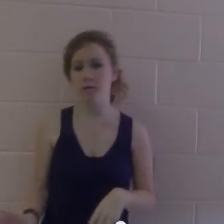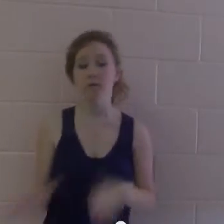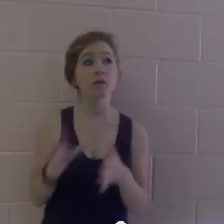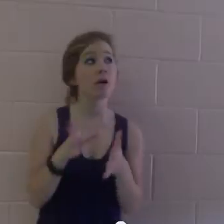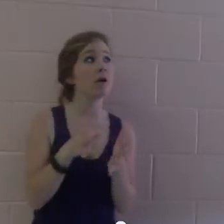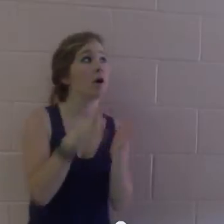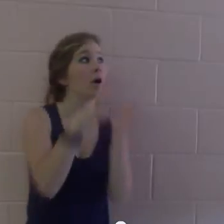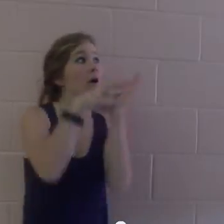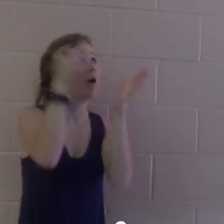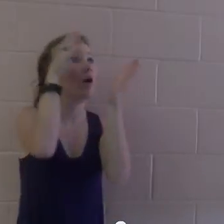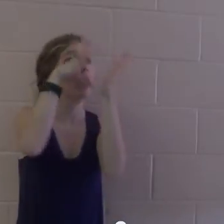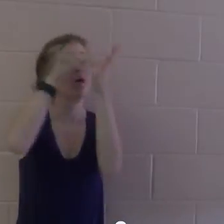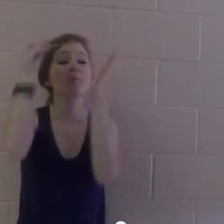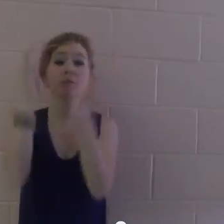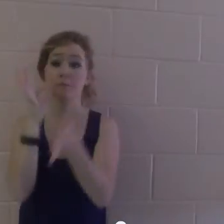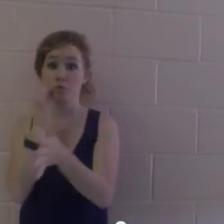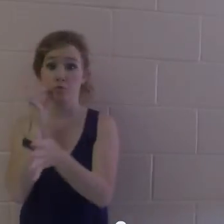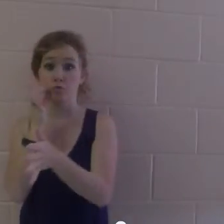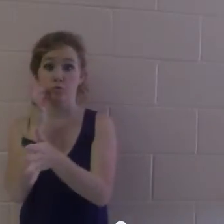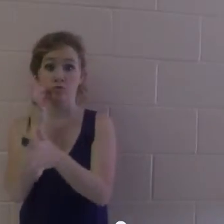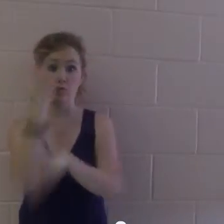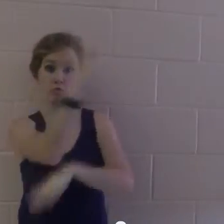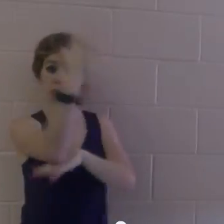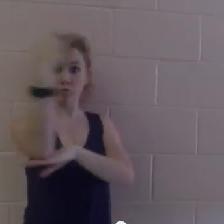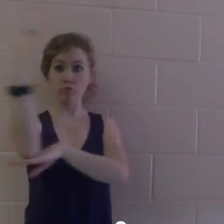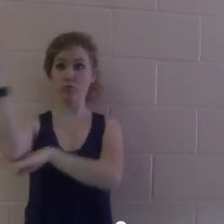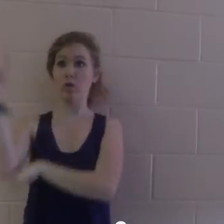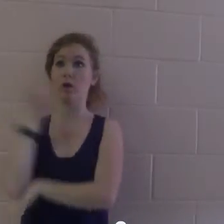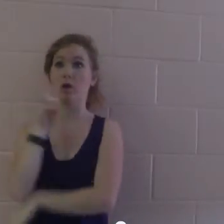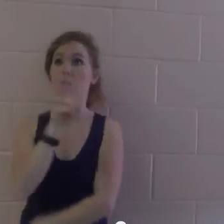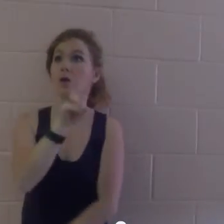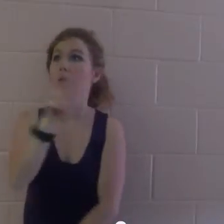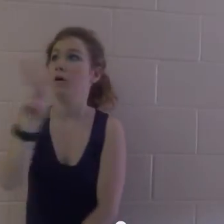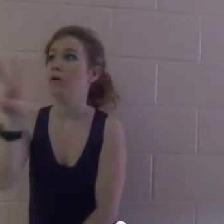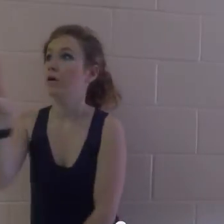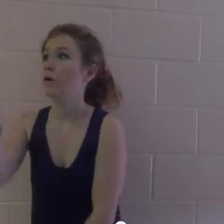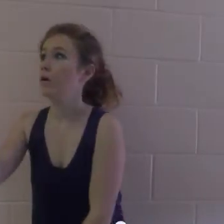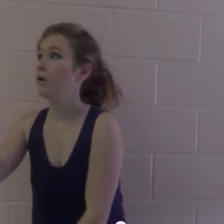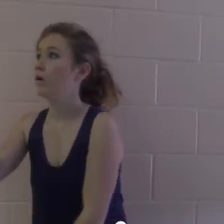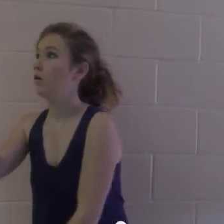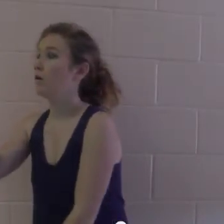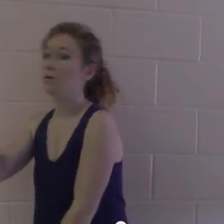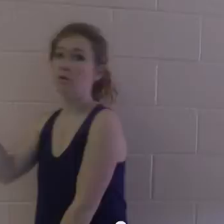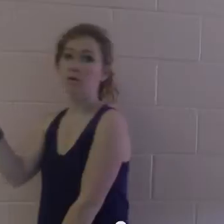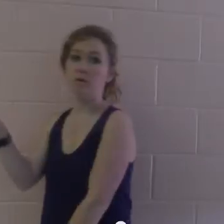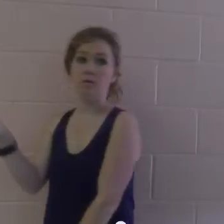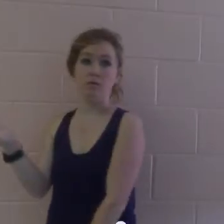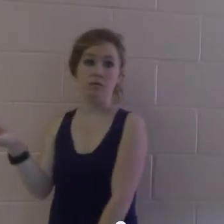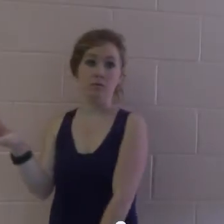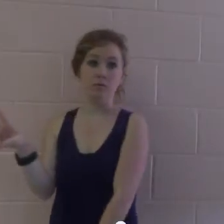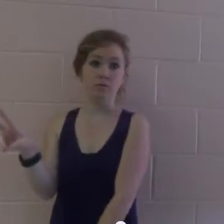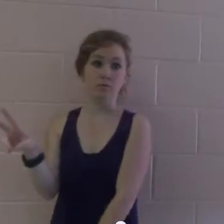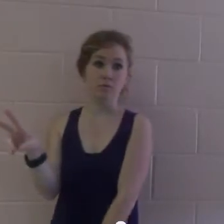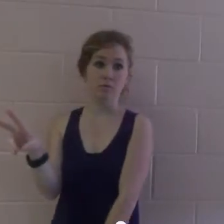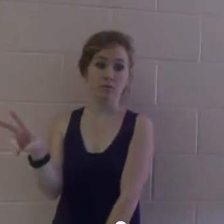The older ones with all of their knowledge, and the younger ones learning all about the fruits and the